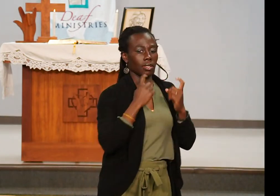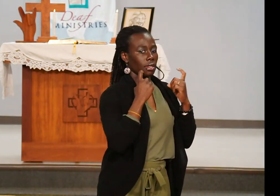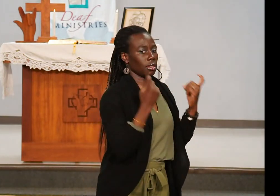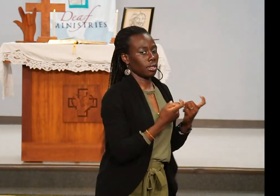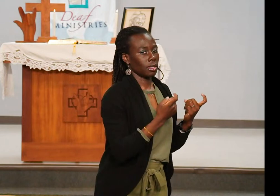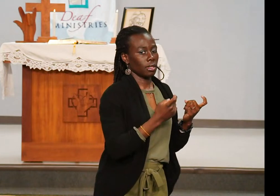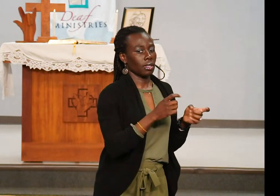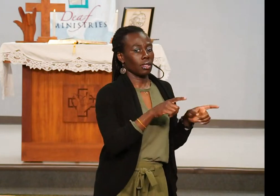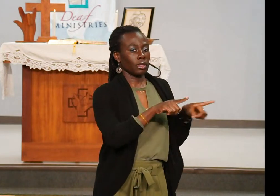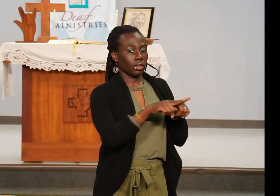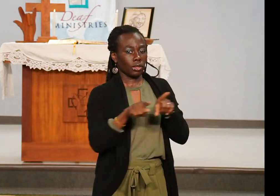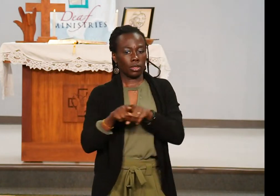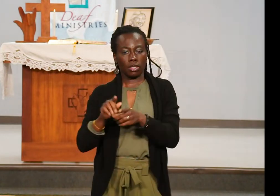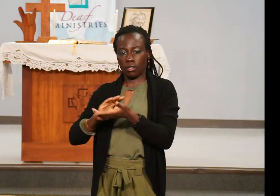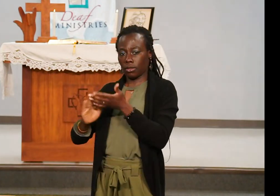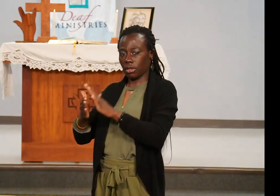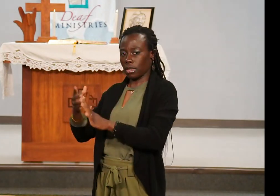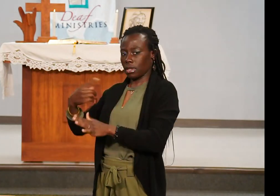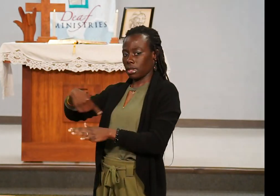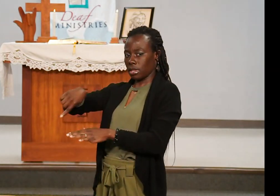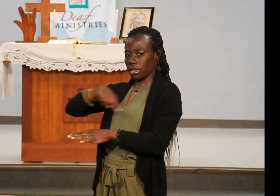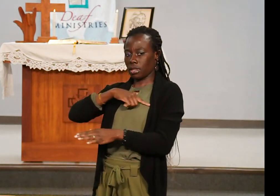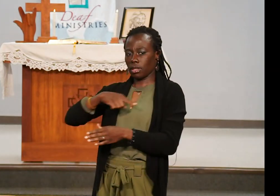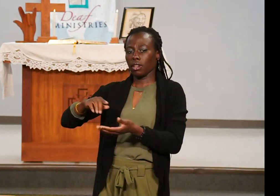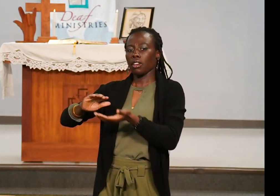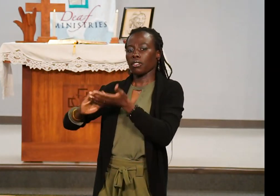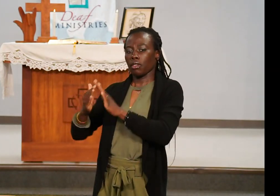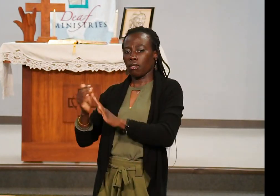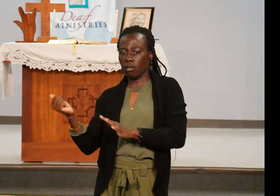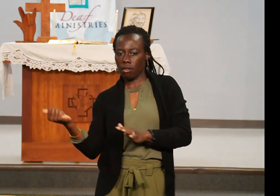forgive us our trespasses as we forgive those who trespass against us.